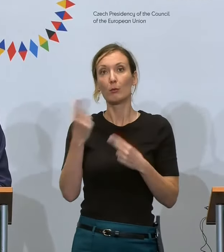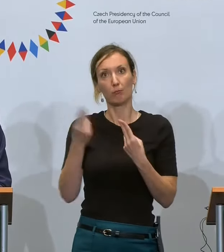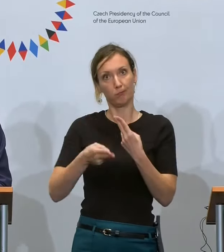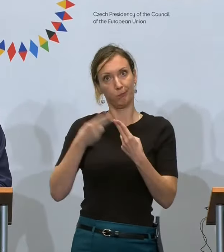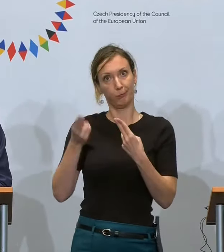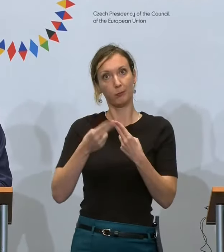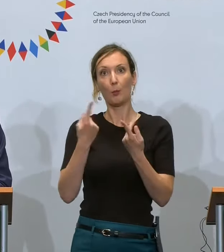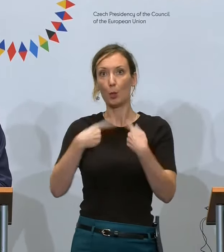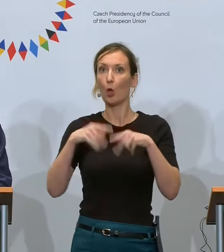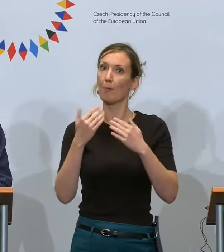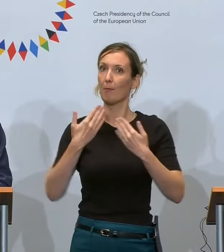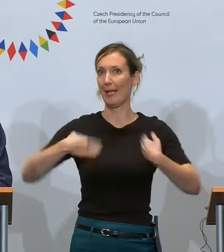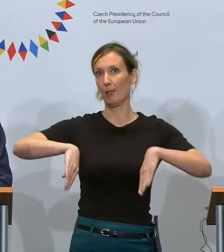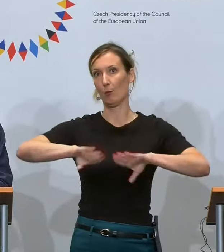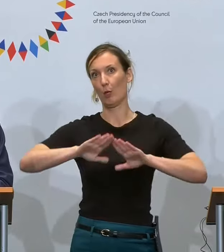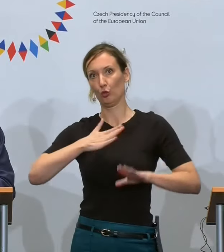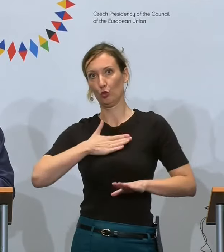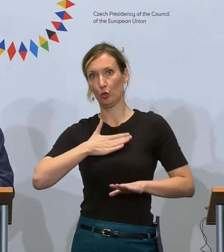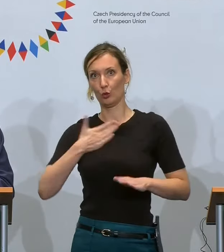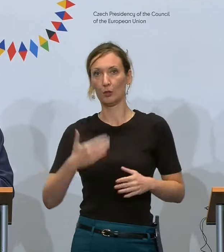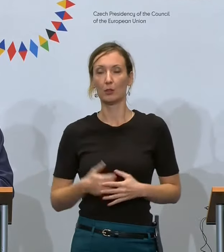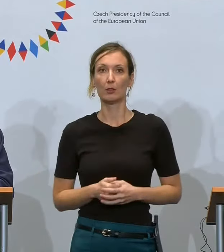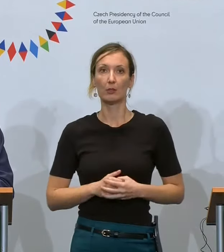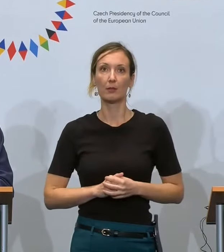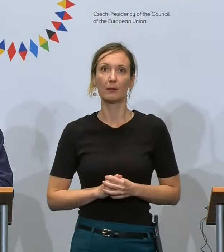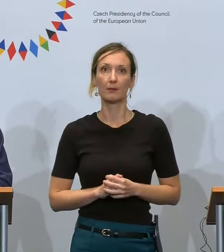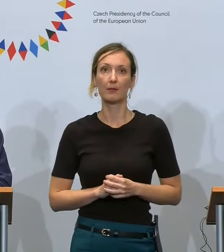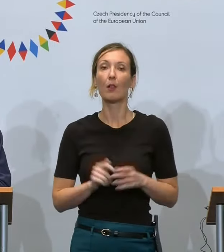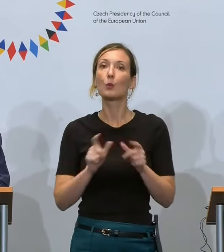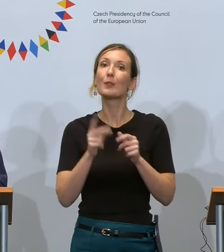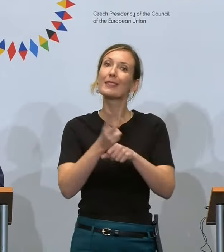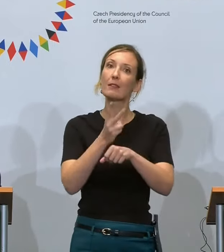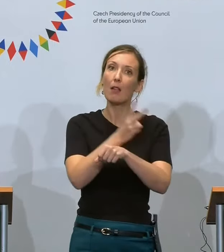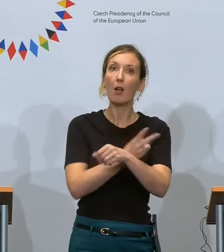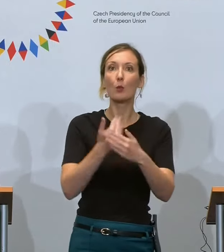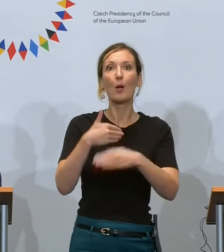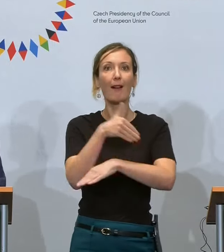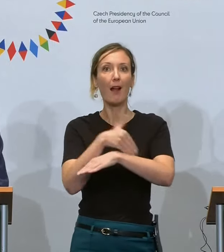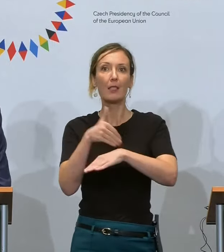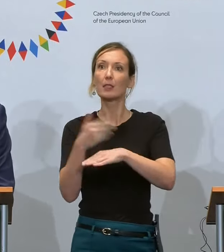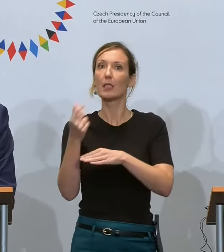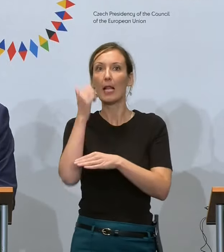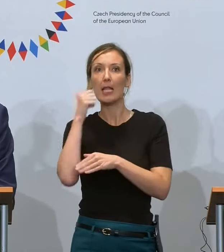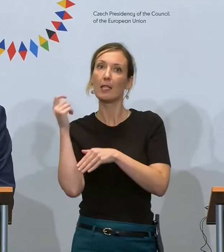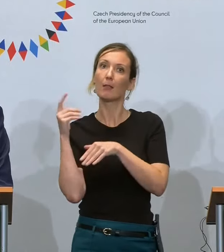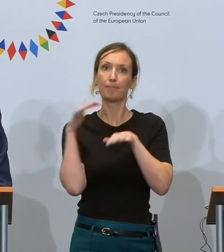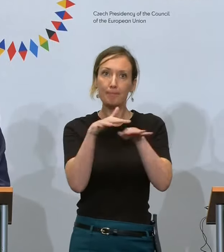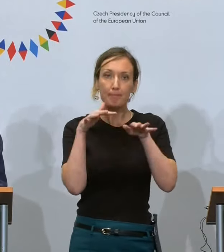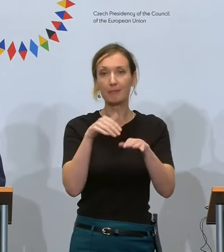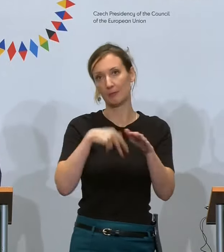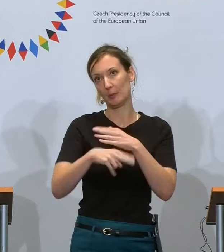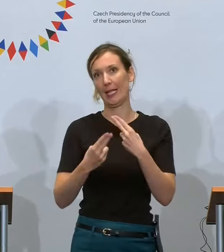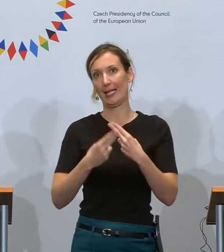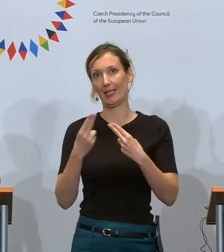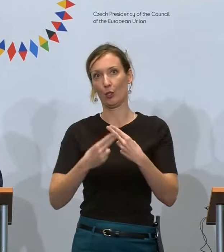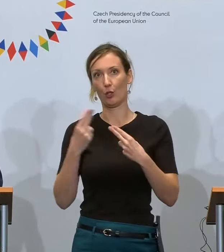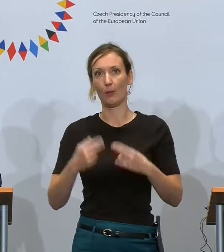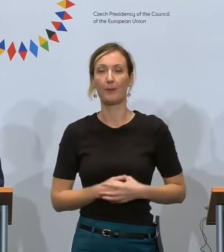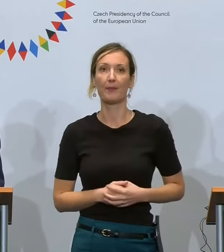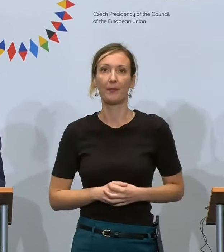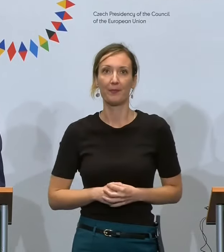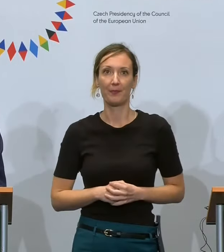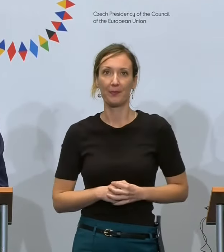risk for these neighboring states. And in addition to that, we have